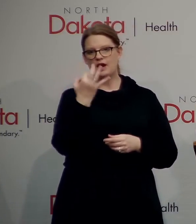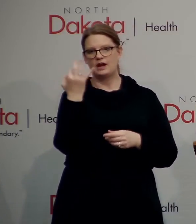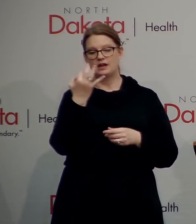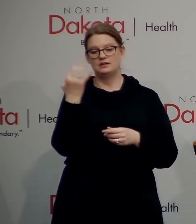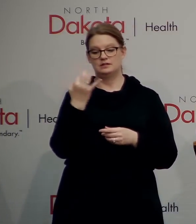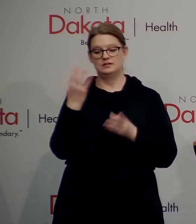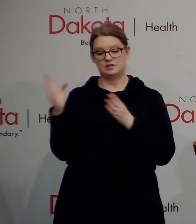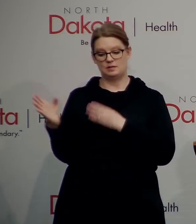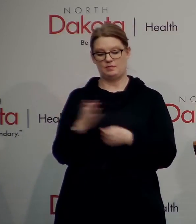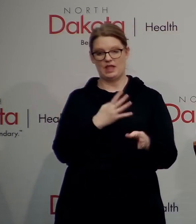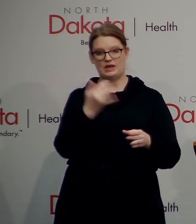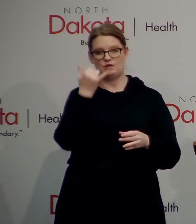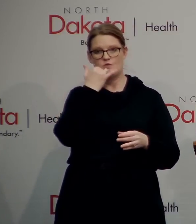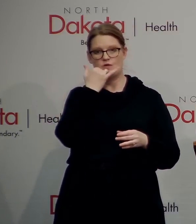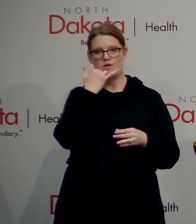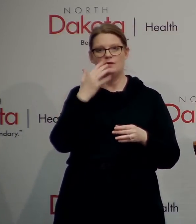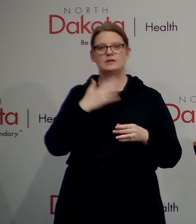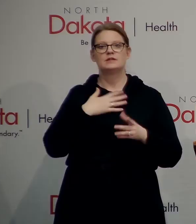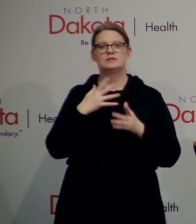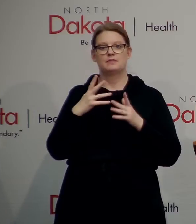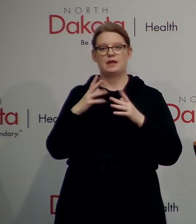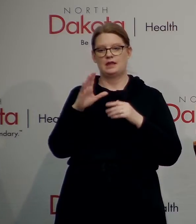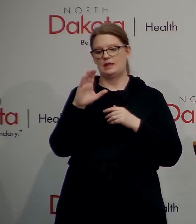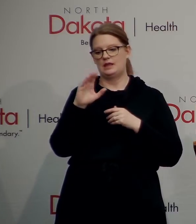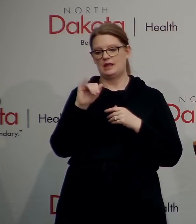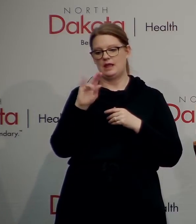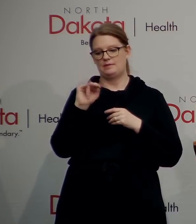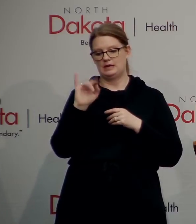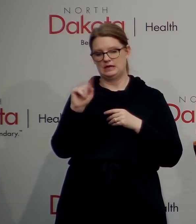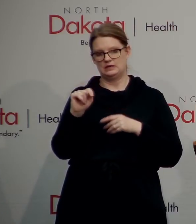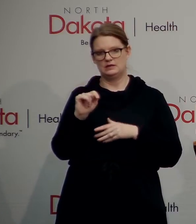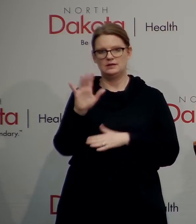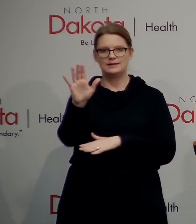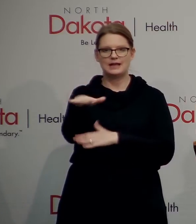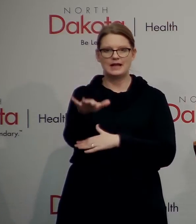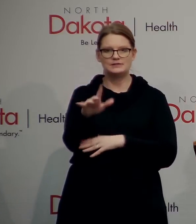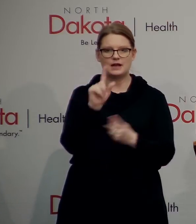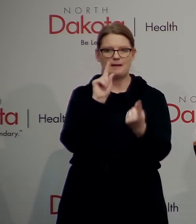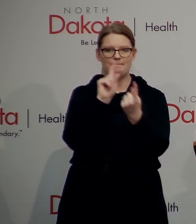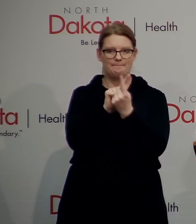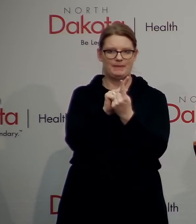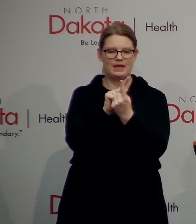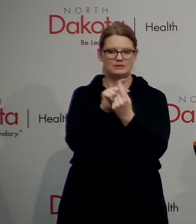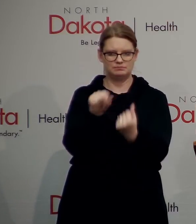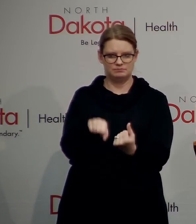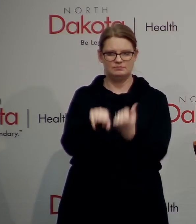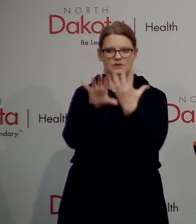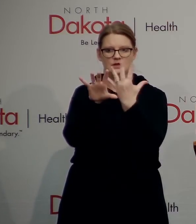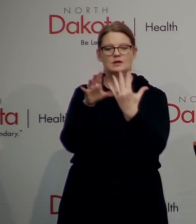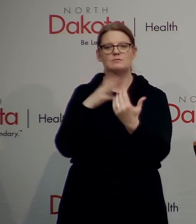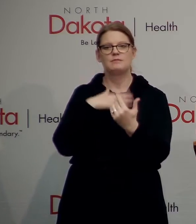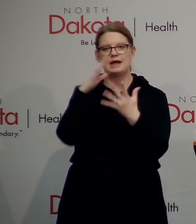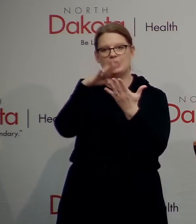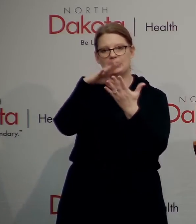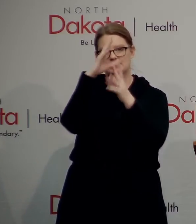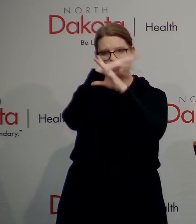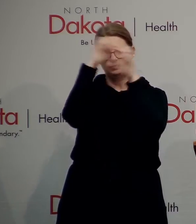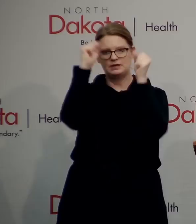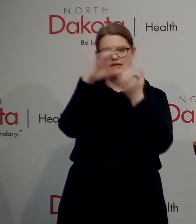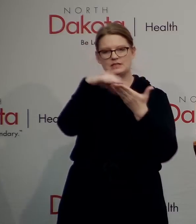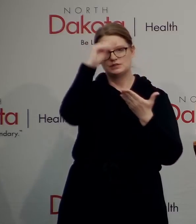conference call with my family cabinet. This afternoon, I met remotely with my superintendent's student